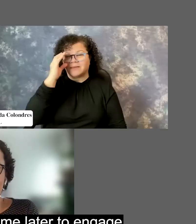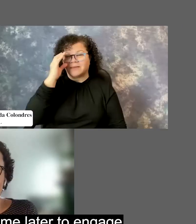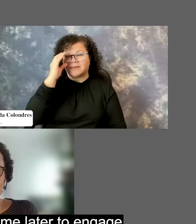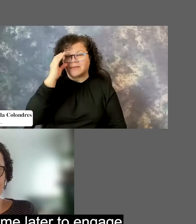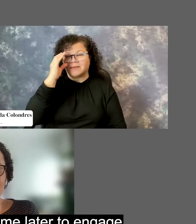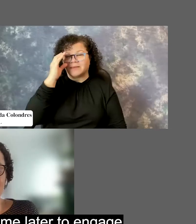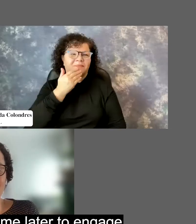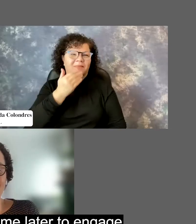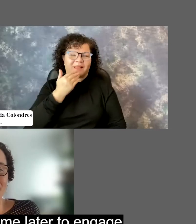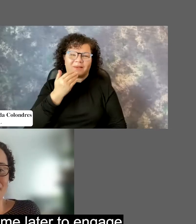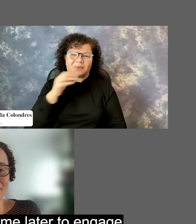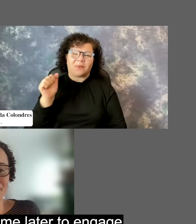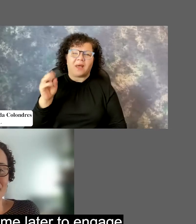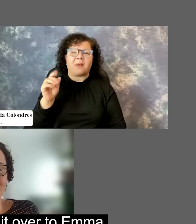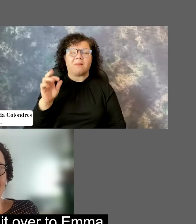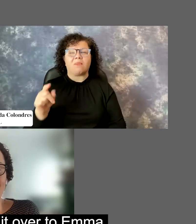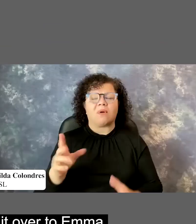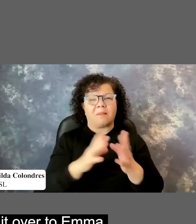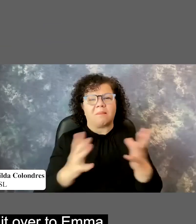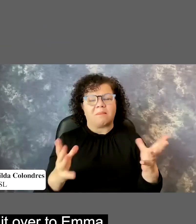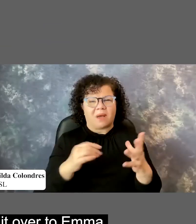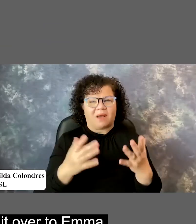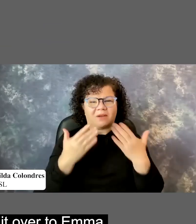Thank you, Amber, and much gratitude to the